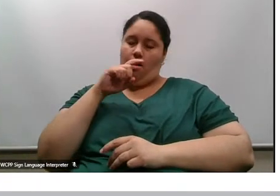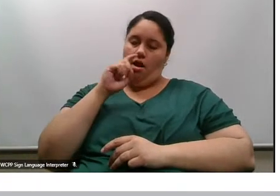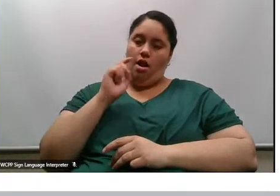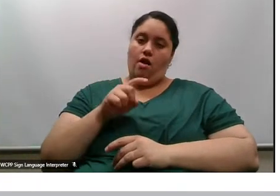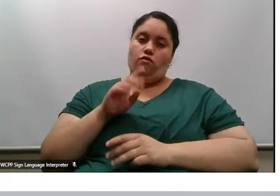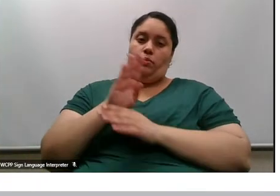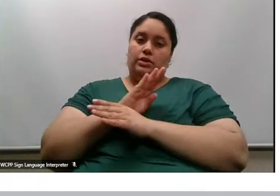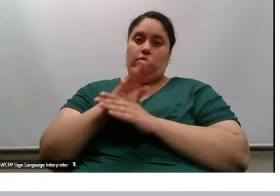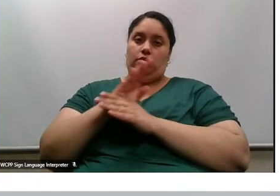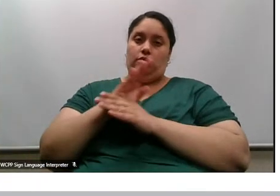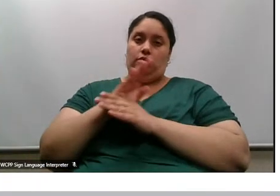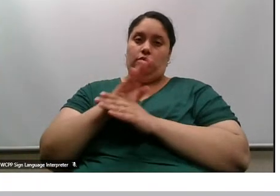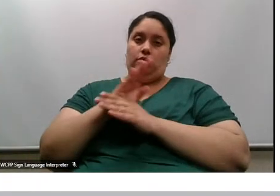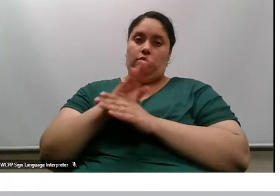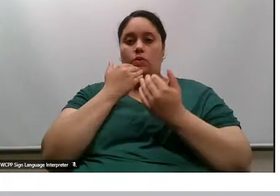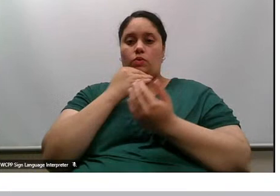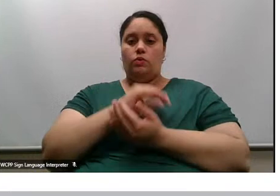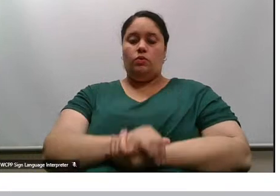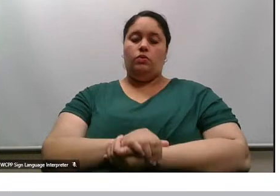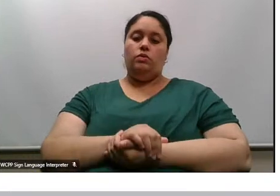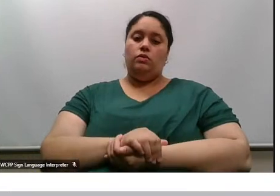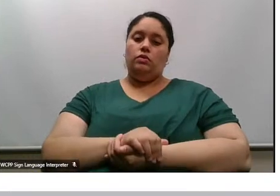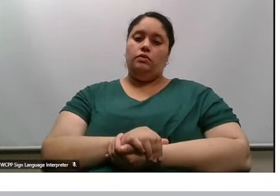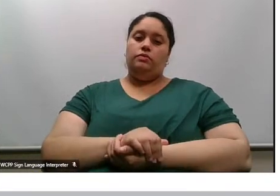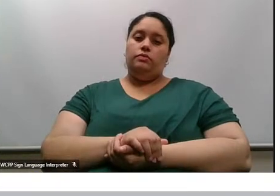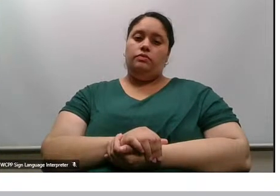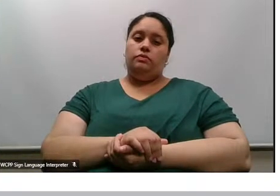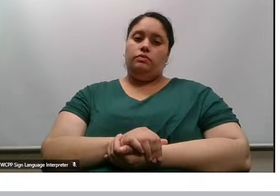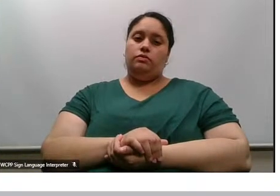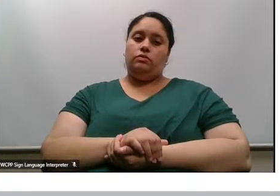business friendly. Thank you.